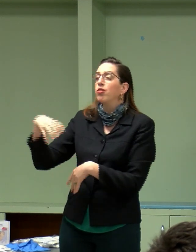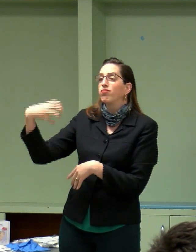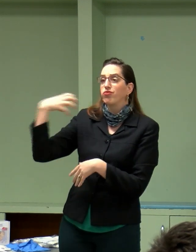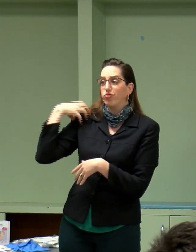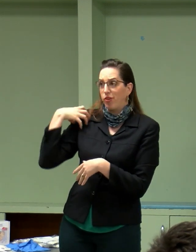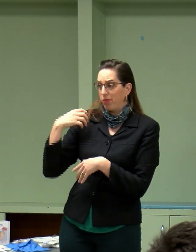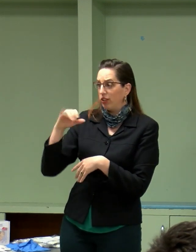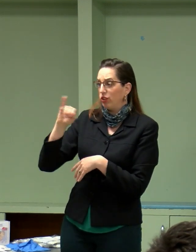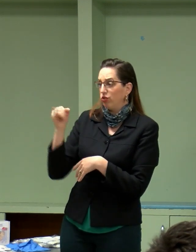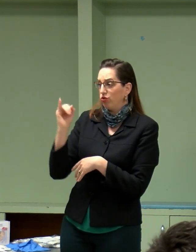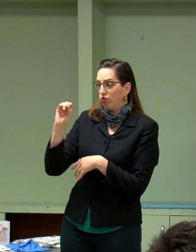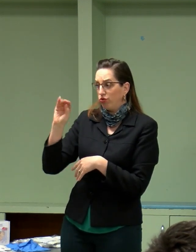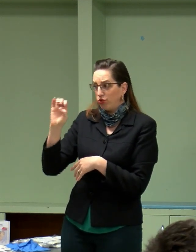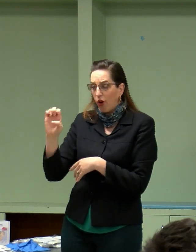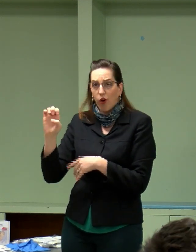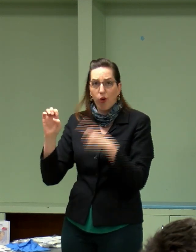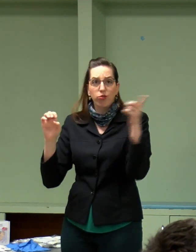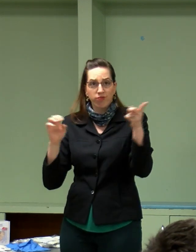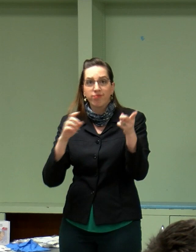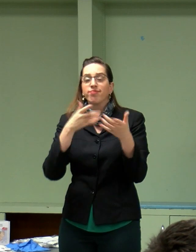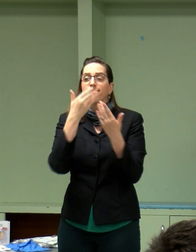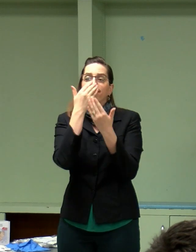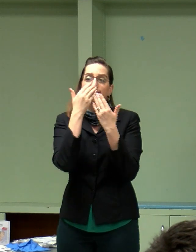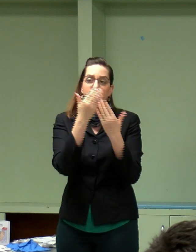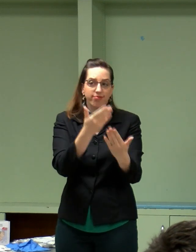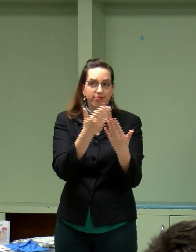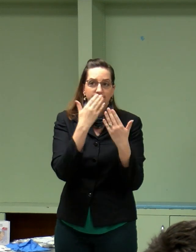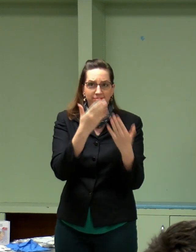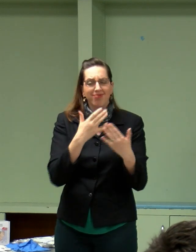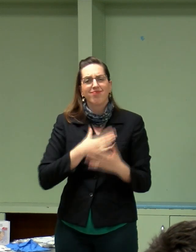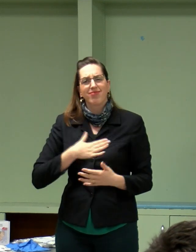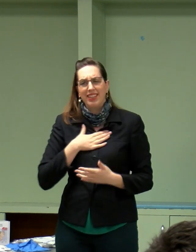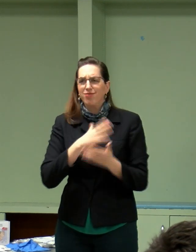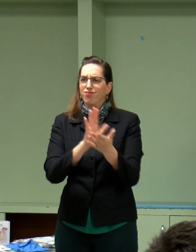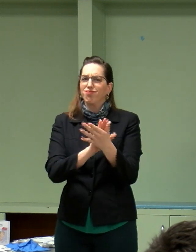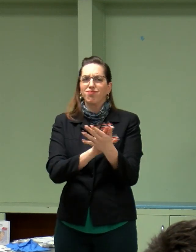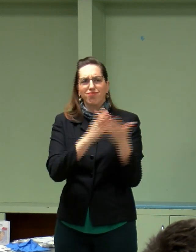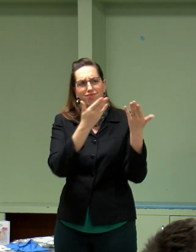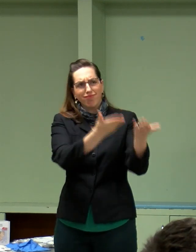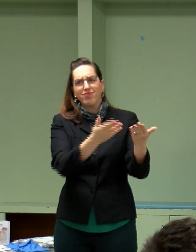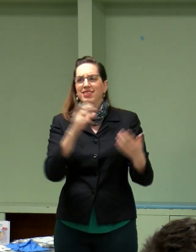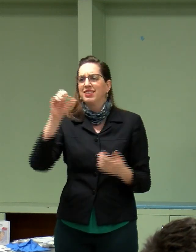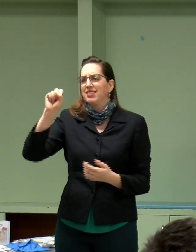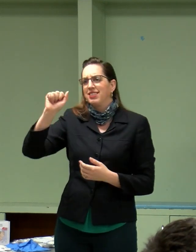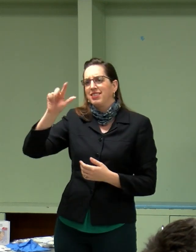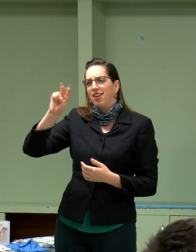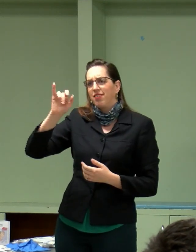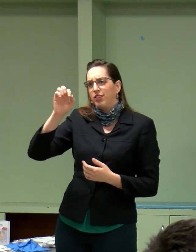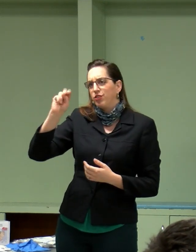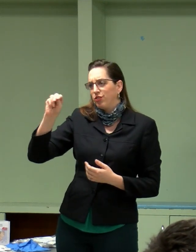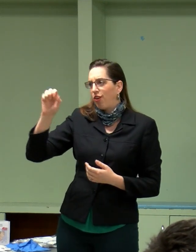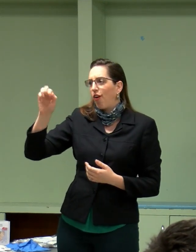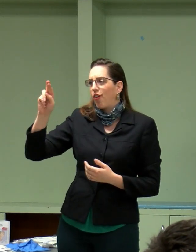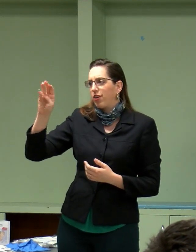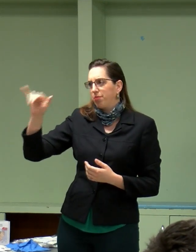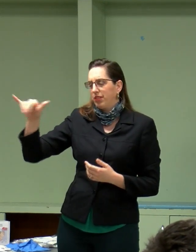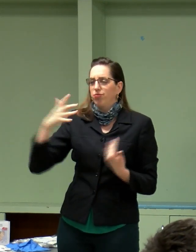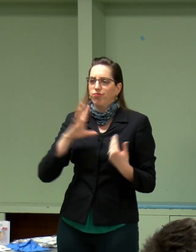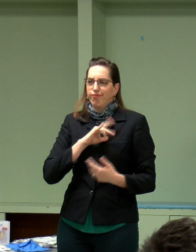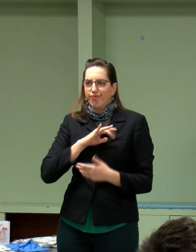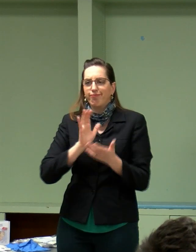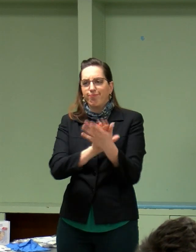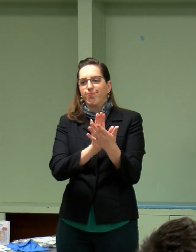chairman, Joe, thank you so very much. Please, give it up to the Salvation Army.